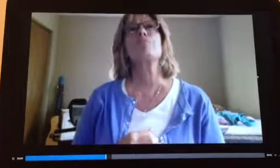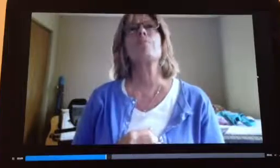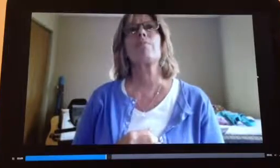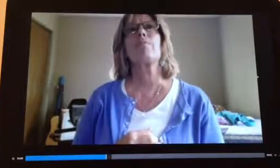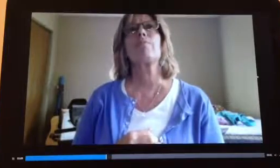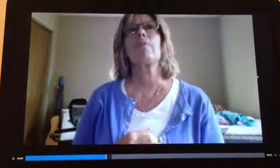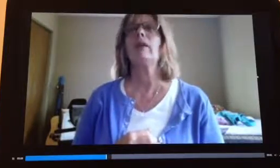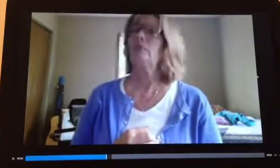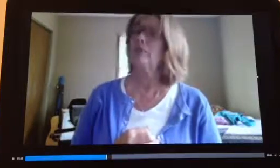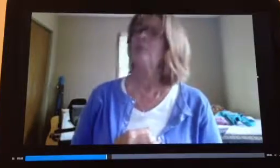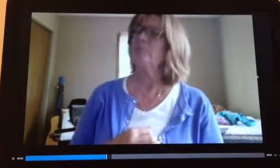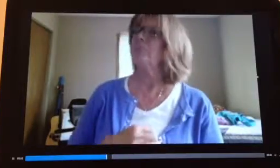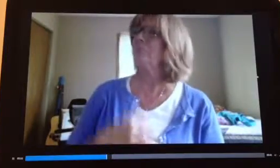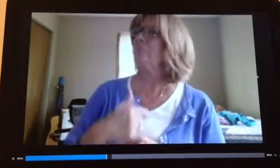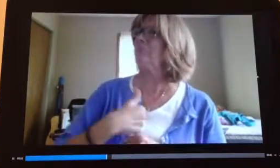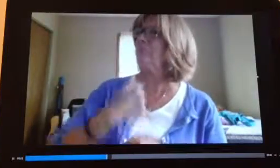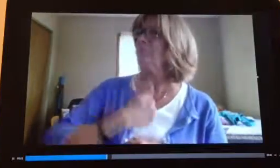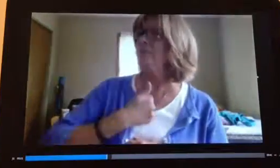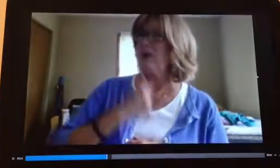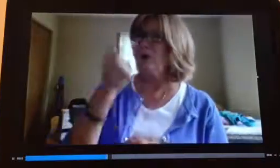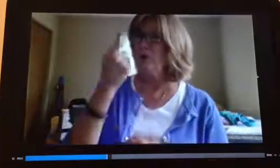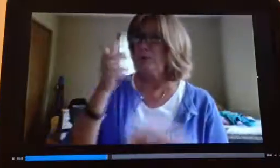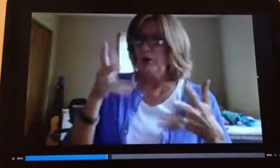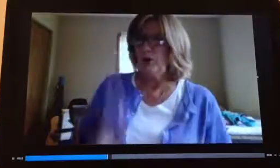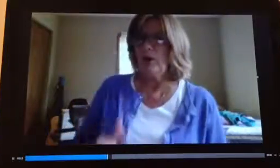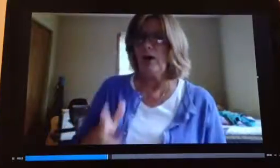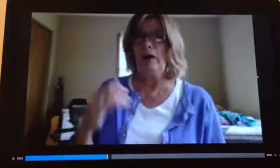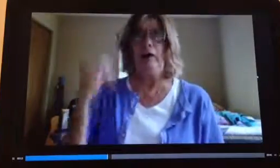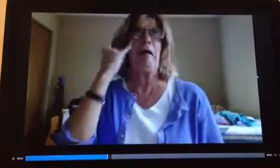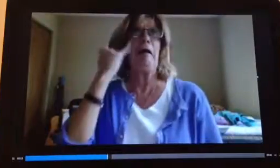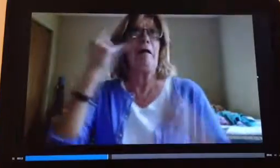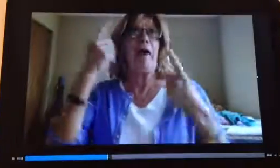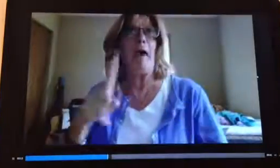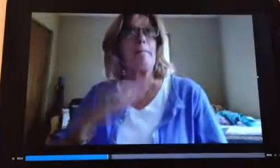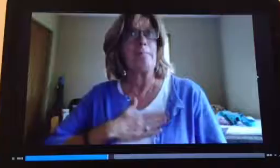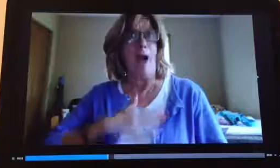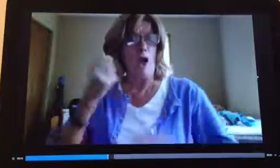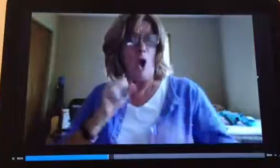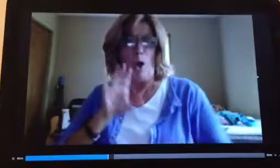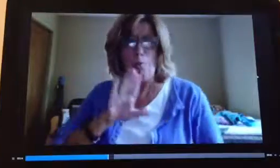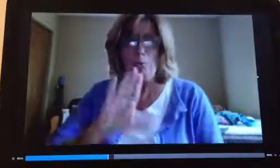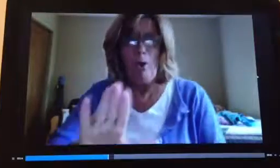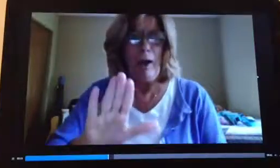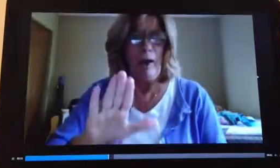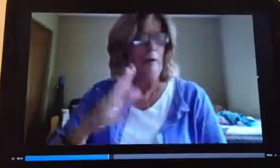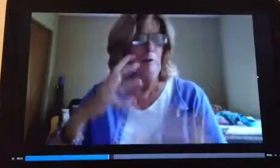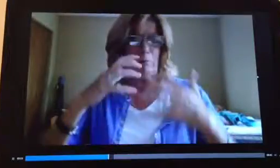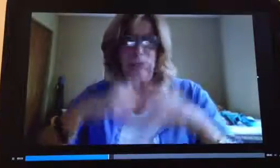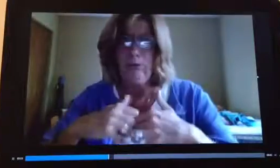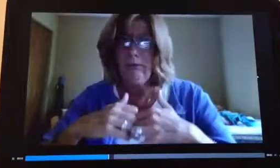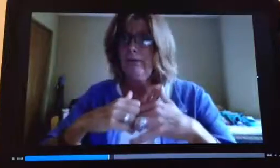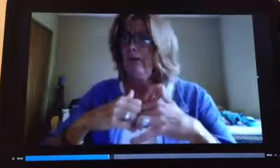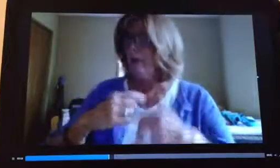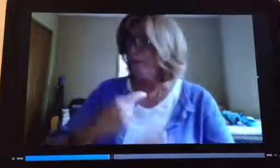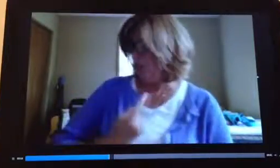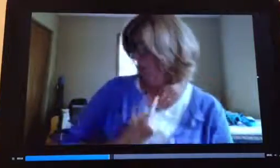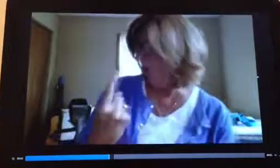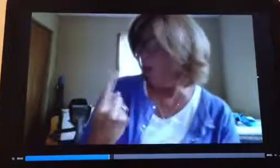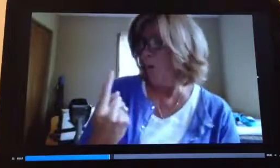I would turn my radio up so I couldn't hear it because the noise seemed to be getting worse. And then all of a sudden,